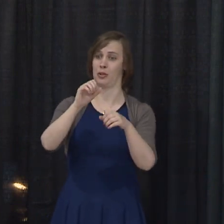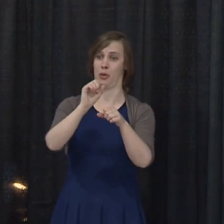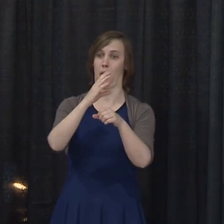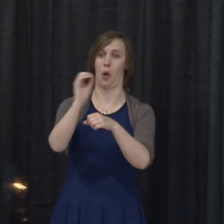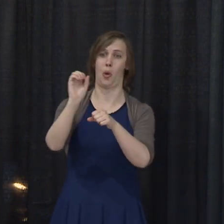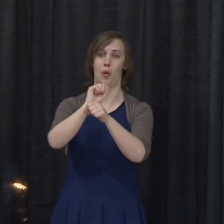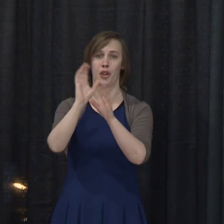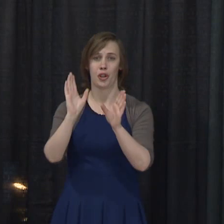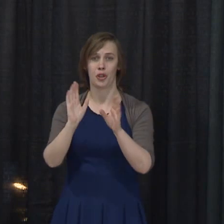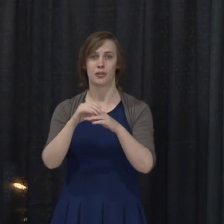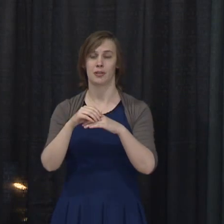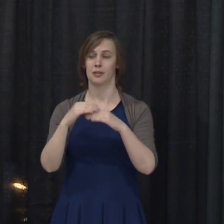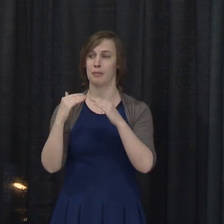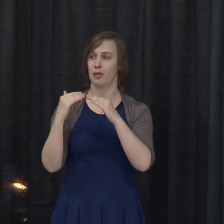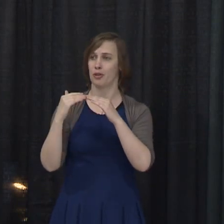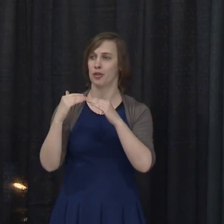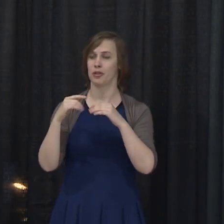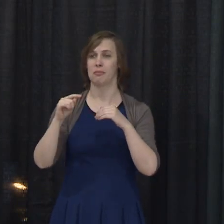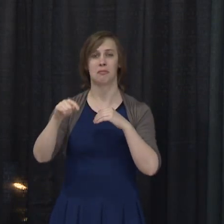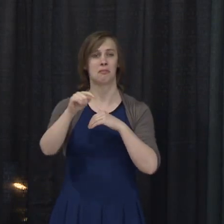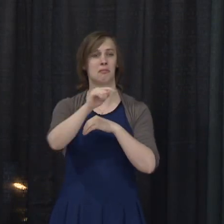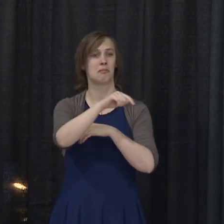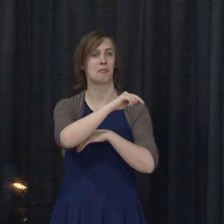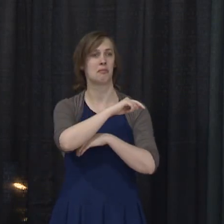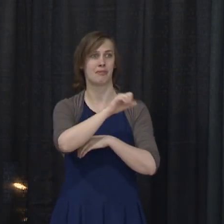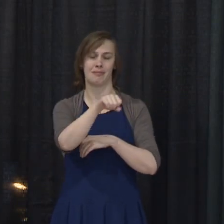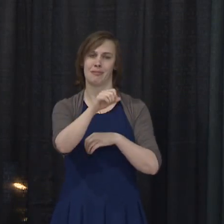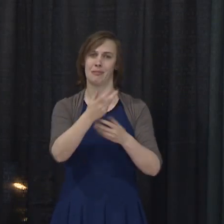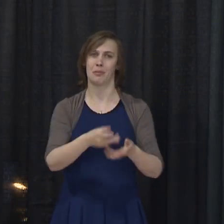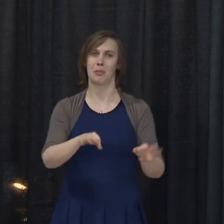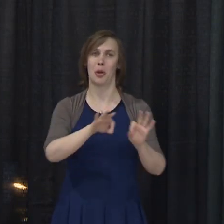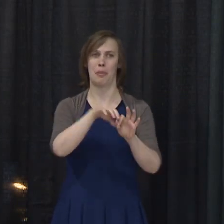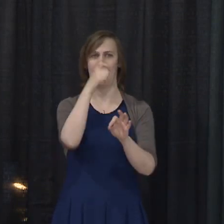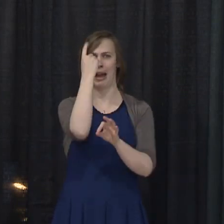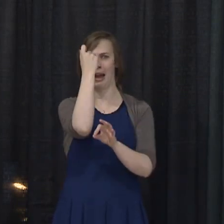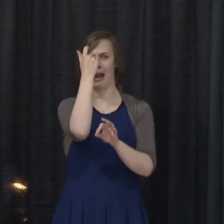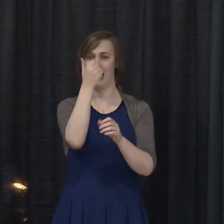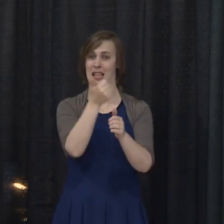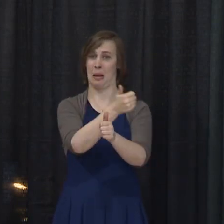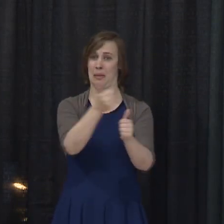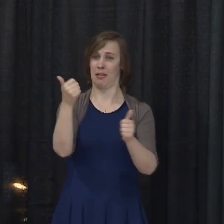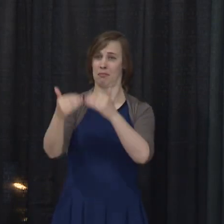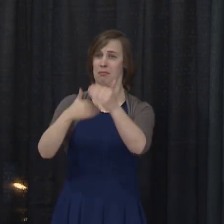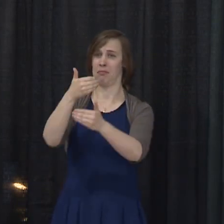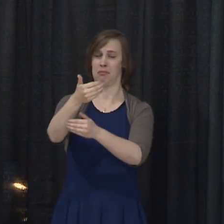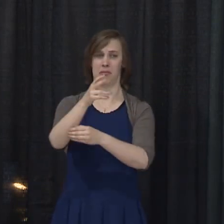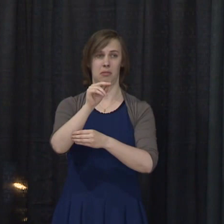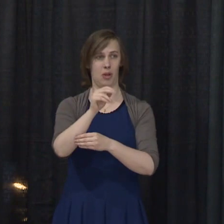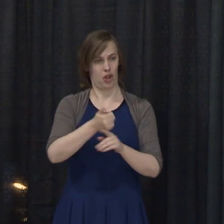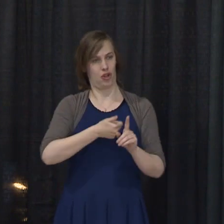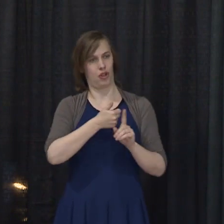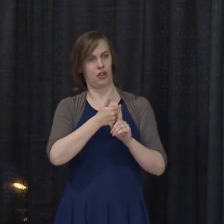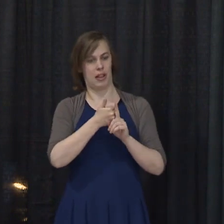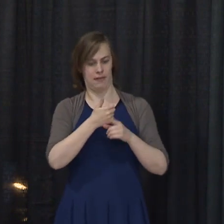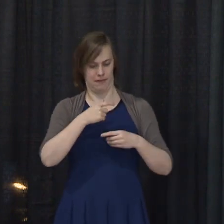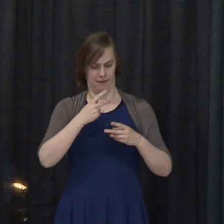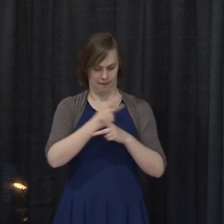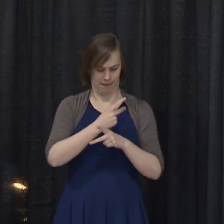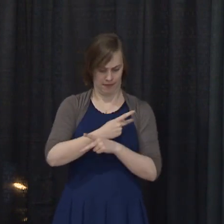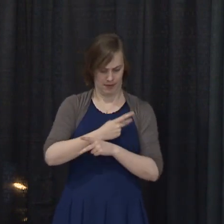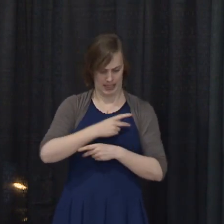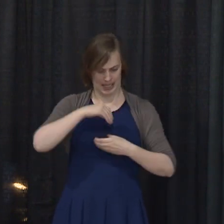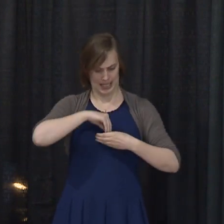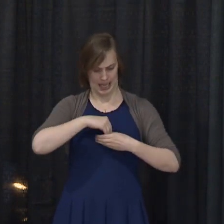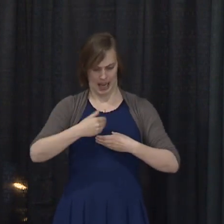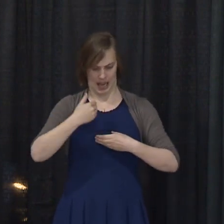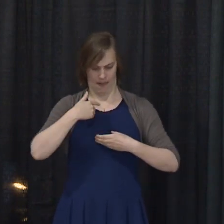despite the continuing flurry of tests, projects, and presentations. Think about what kept you going. Something did because you're